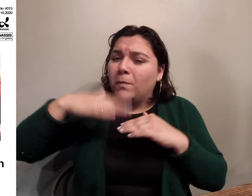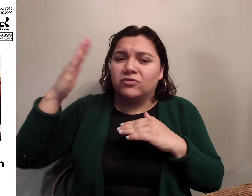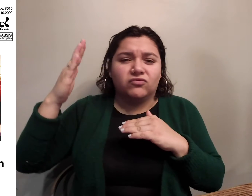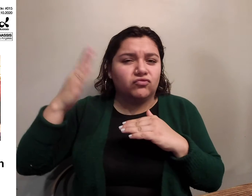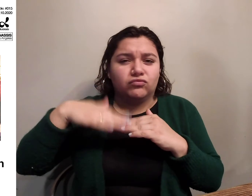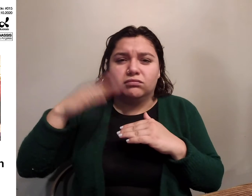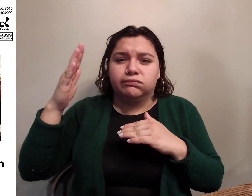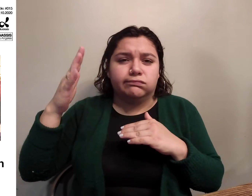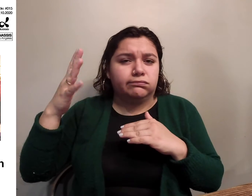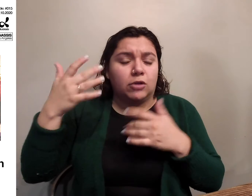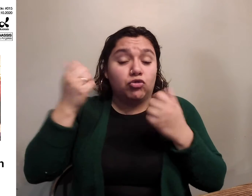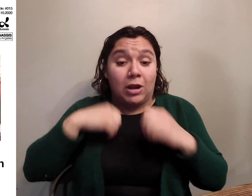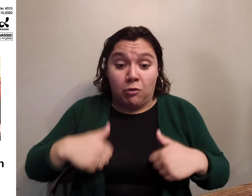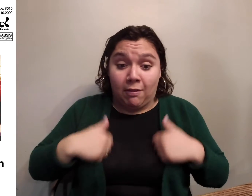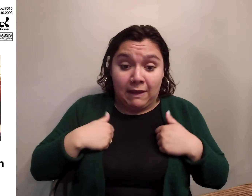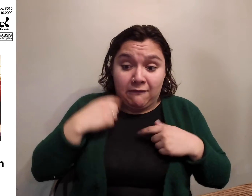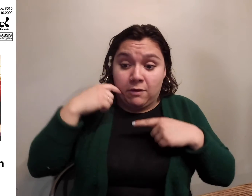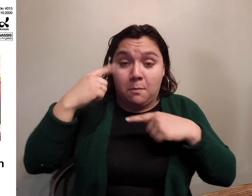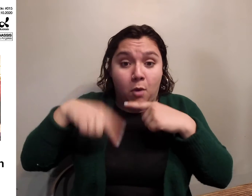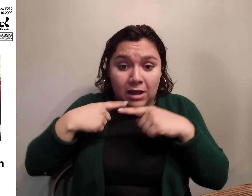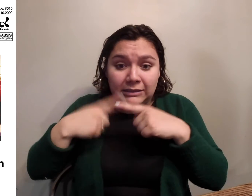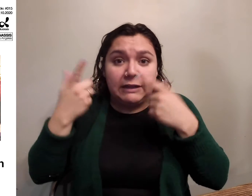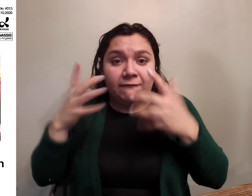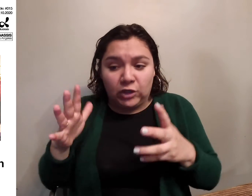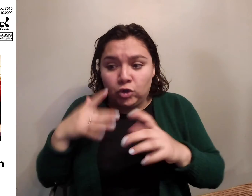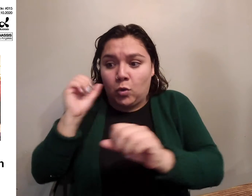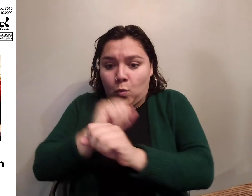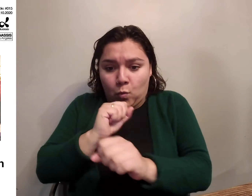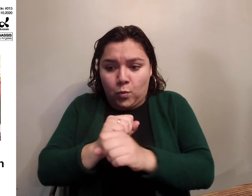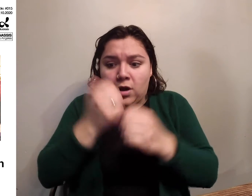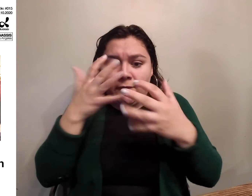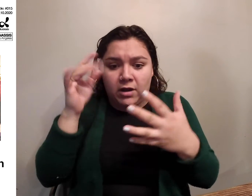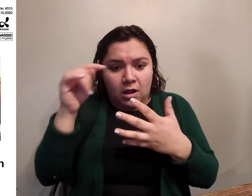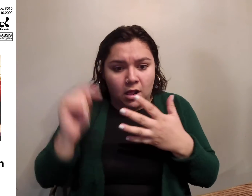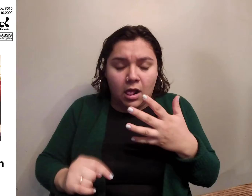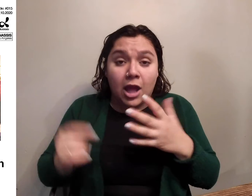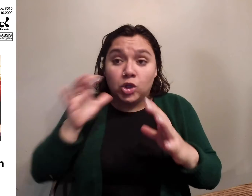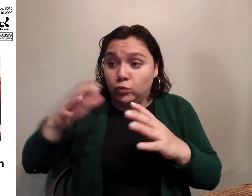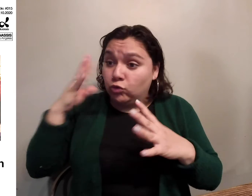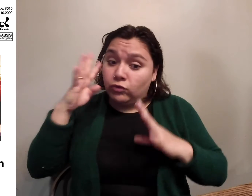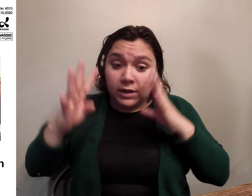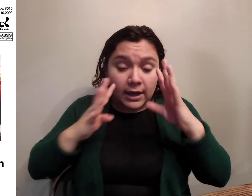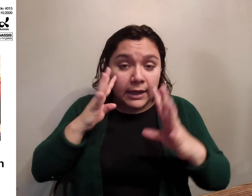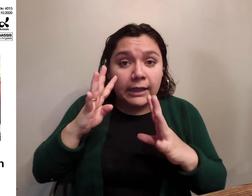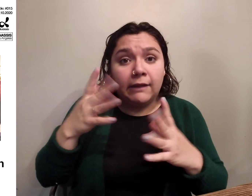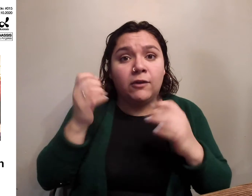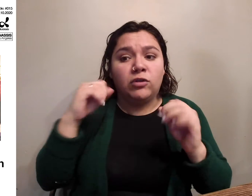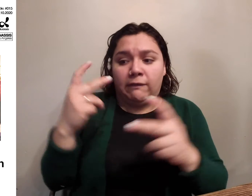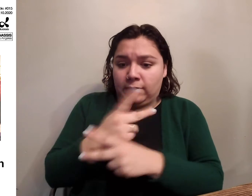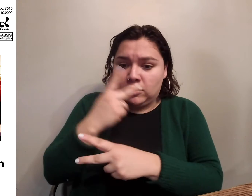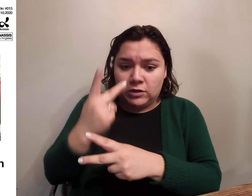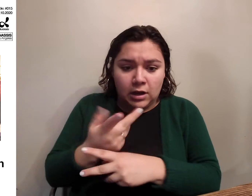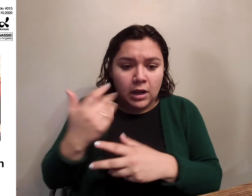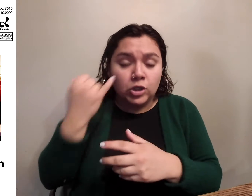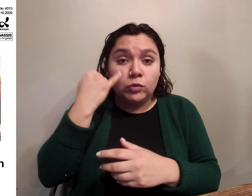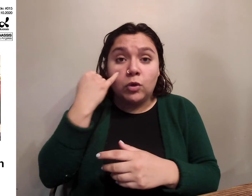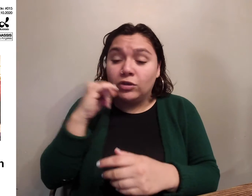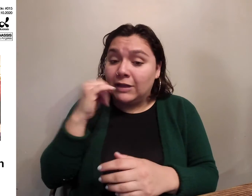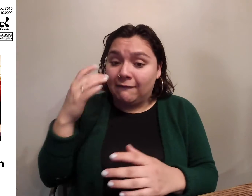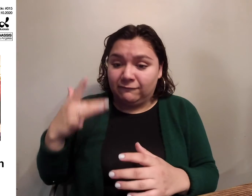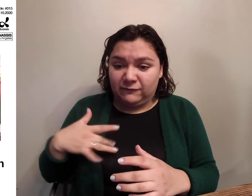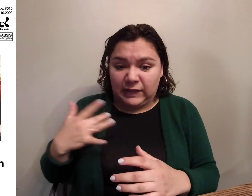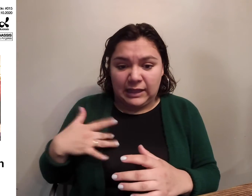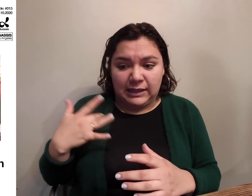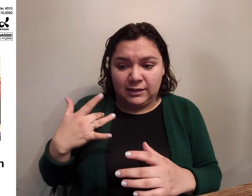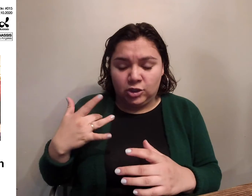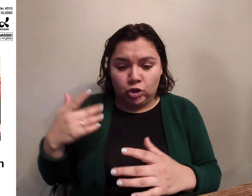this, process it, and then do your work and make something creative, and then deal with the guilt that you're not doing something creative. I